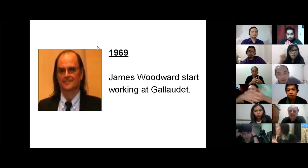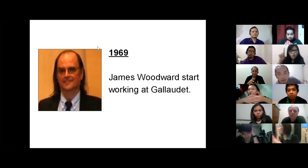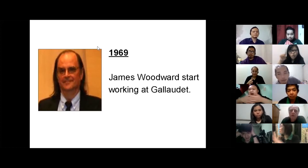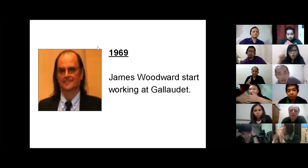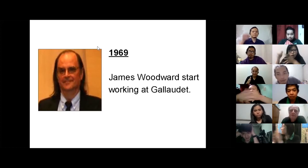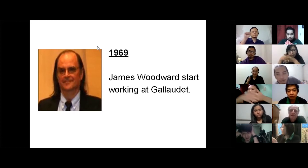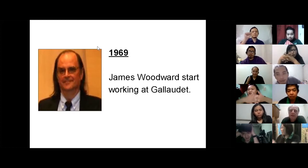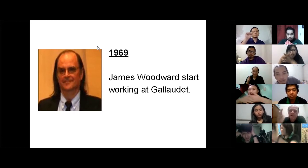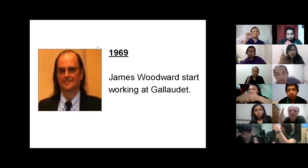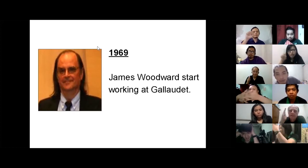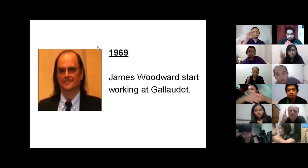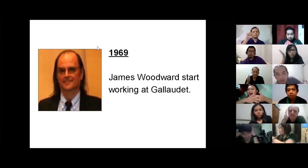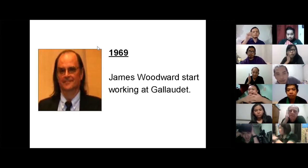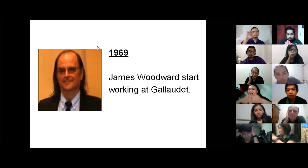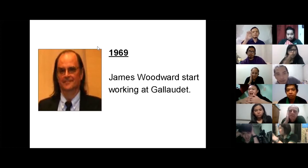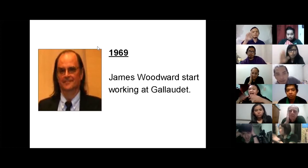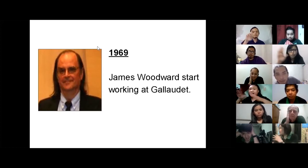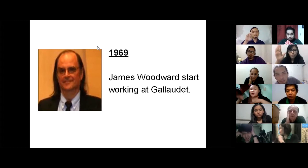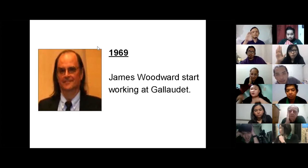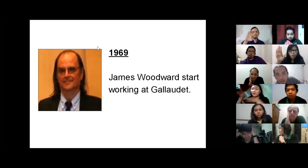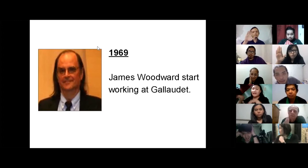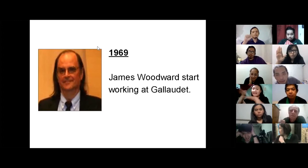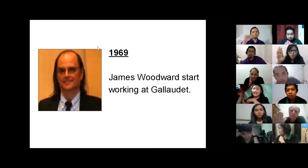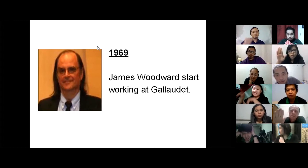But the Hawaii sign is,